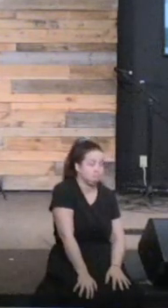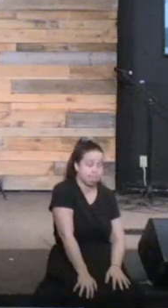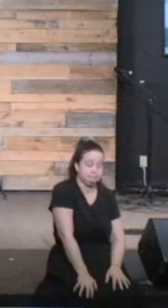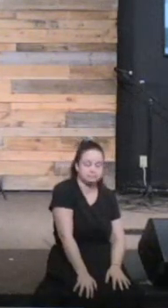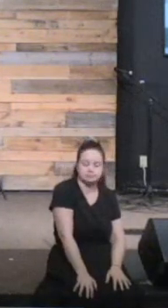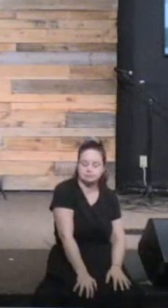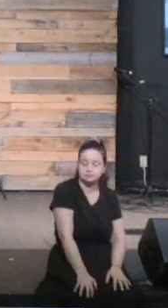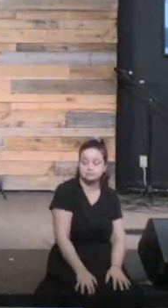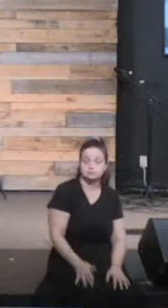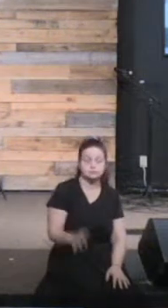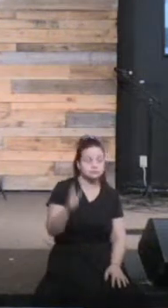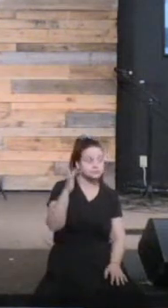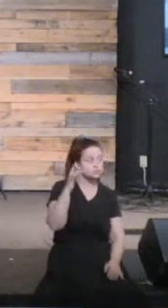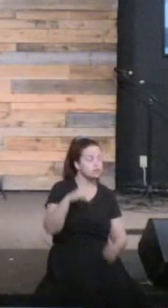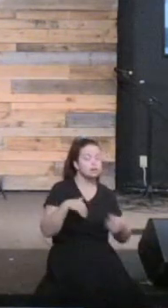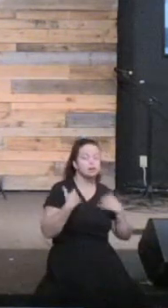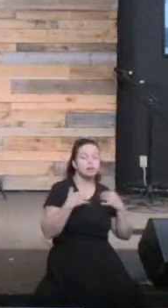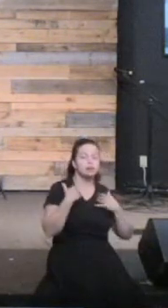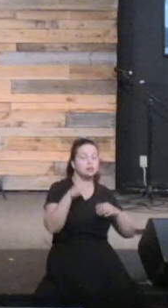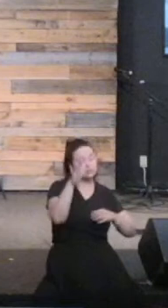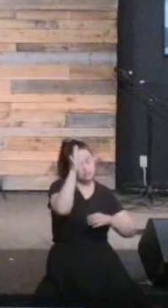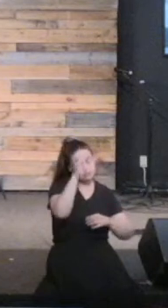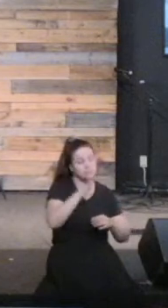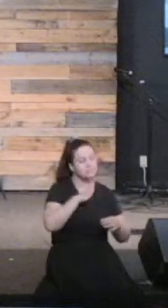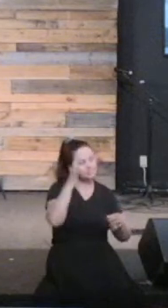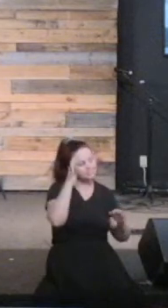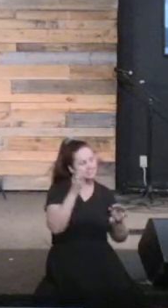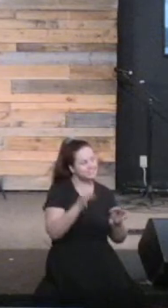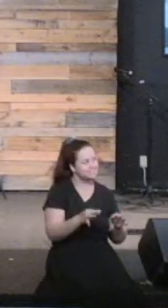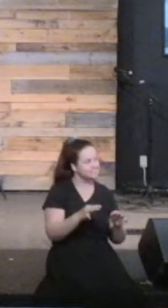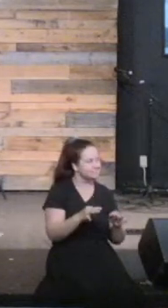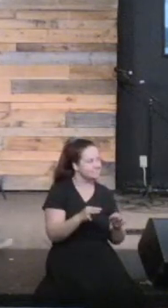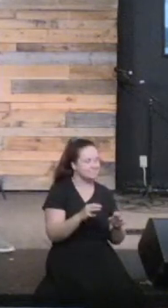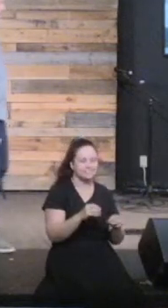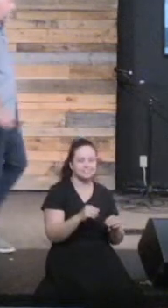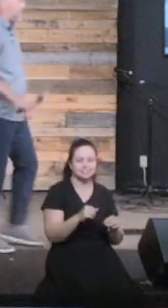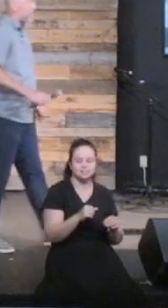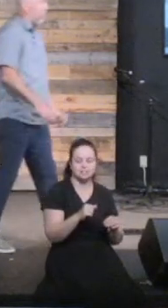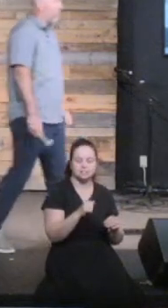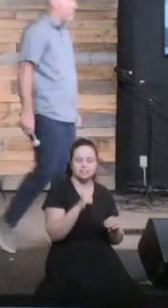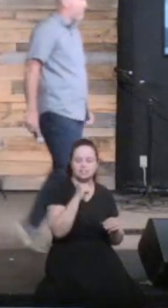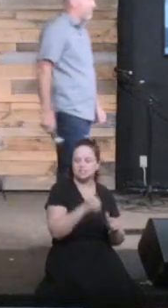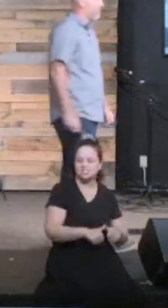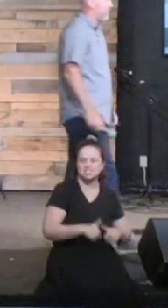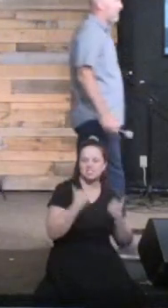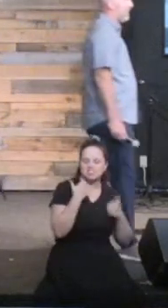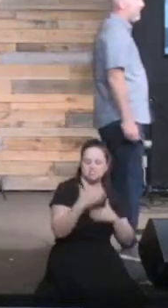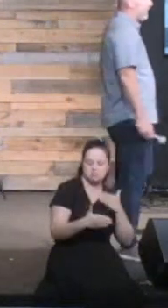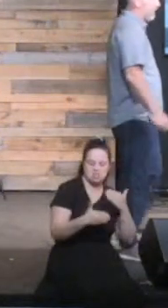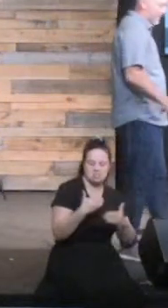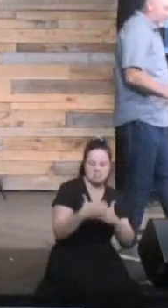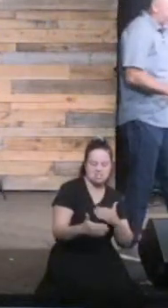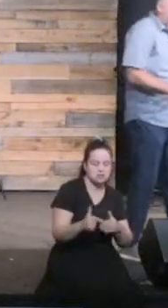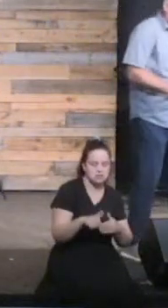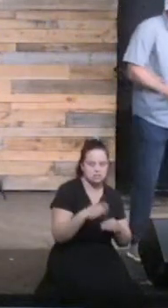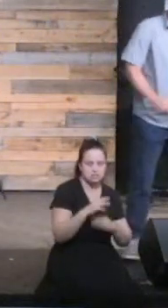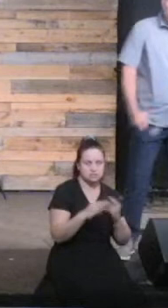because a young man has decided that he no longer wants to live in the pattern of this world